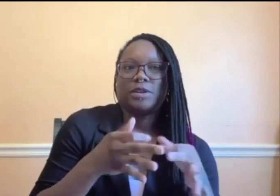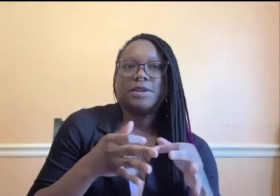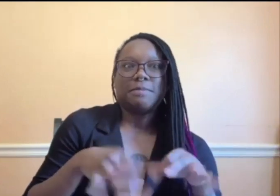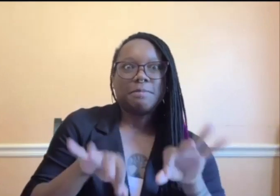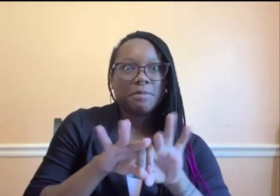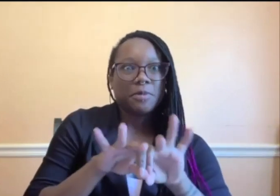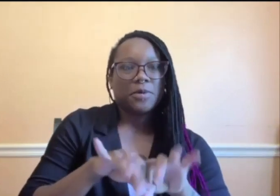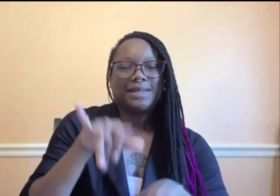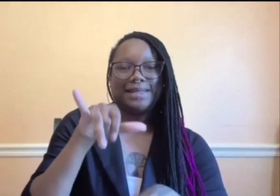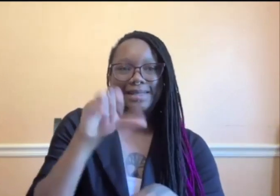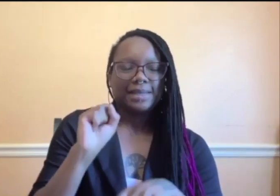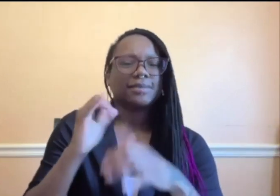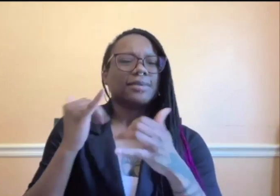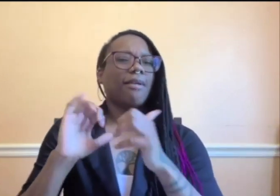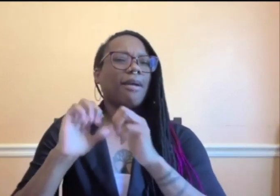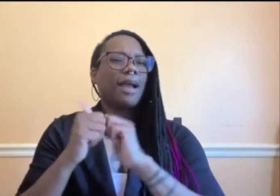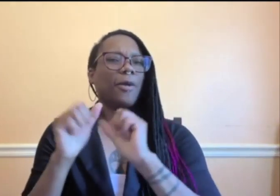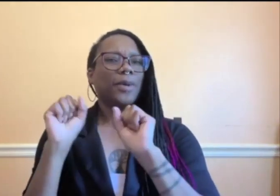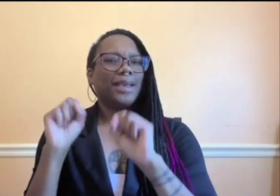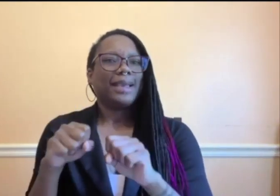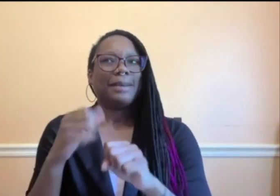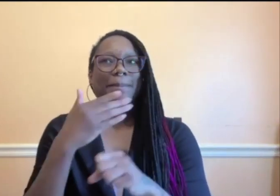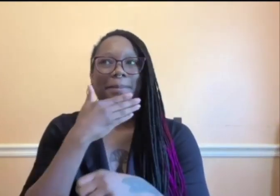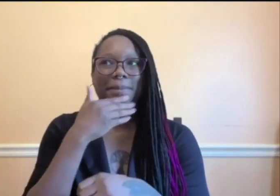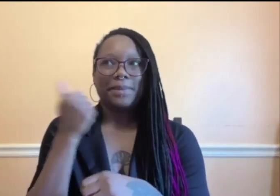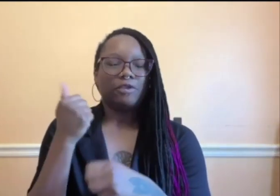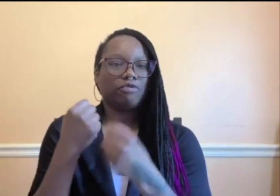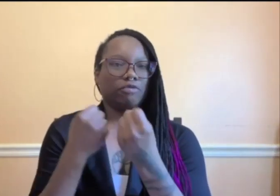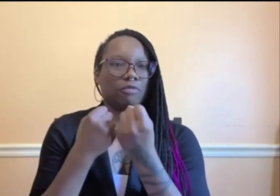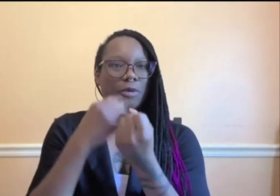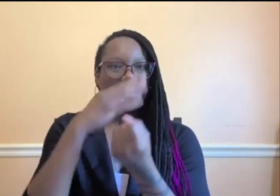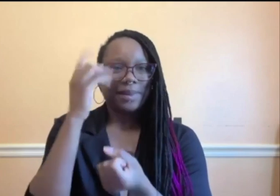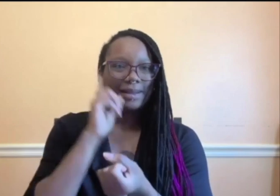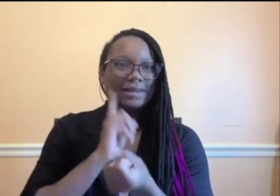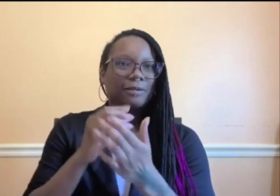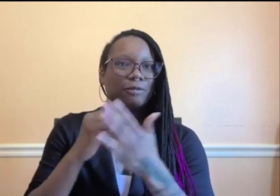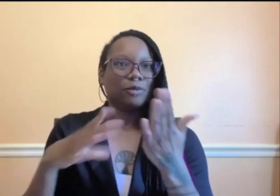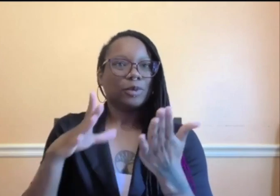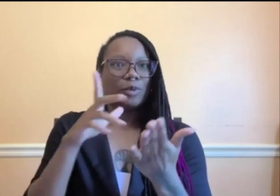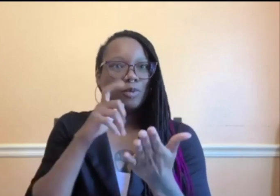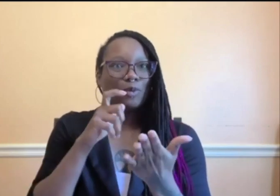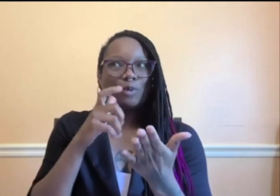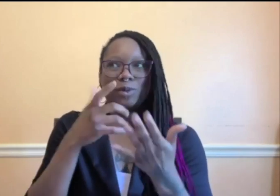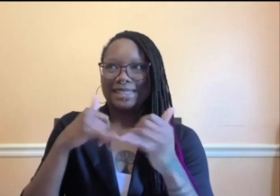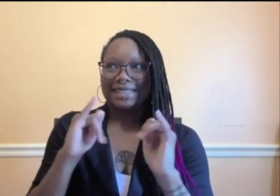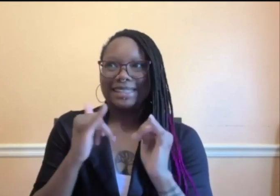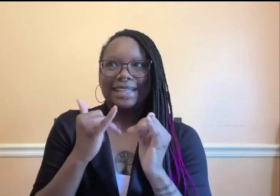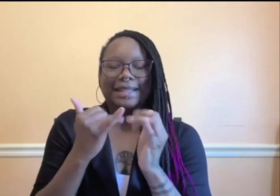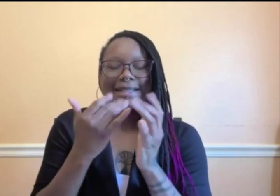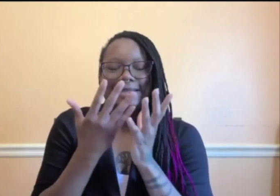culture, valuing the language is definitely important. But how can we better support our Black deaf